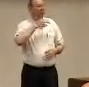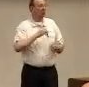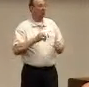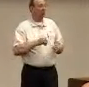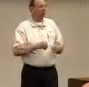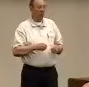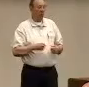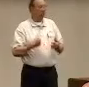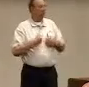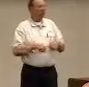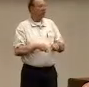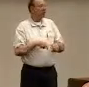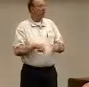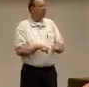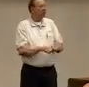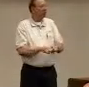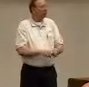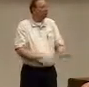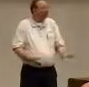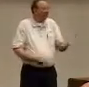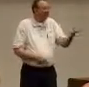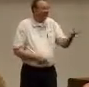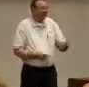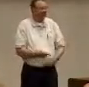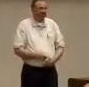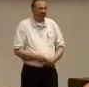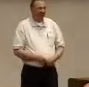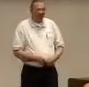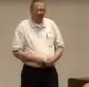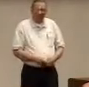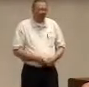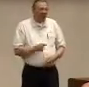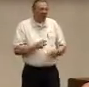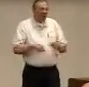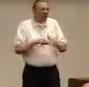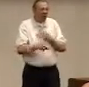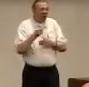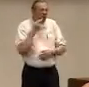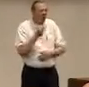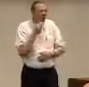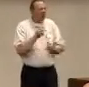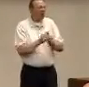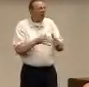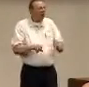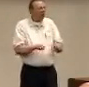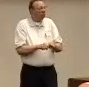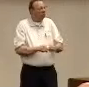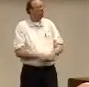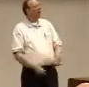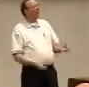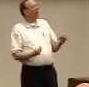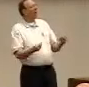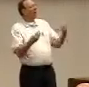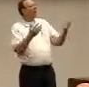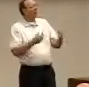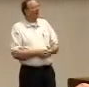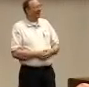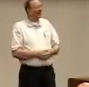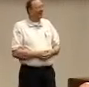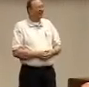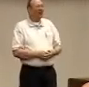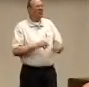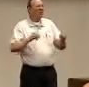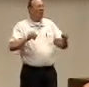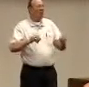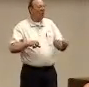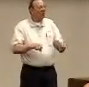don't. And, well, some adults. But he didn't understand you couldn't go in a restaurant without wearing your shoes. He didn't